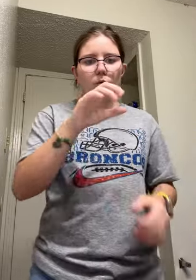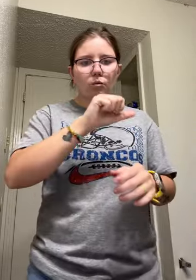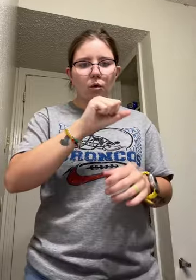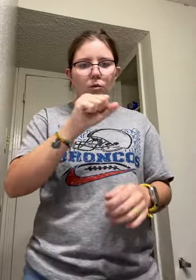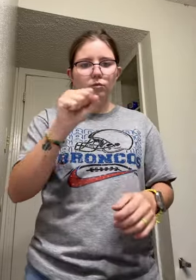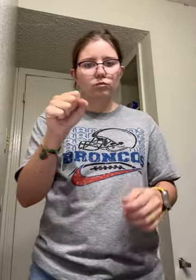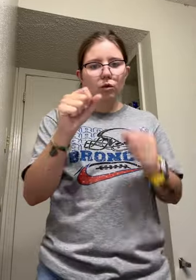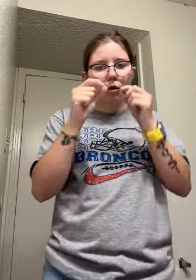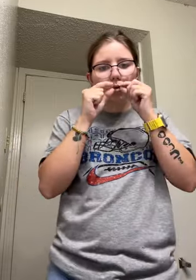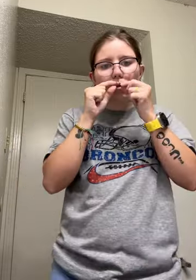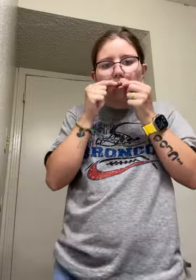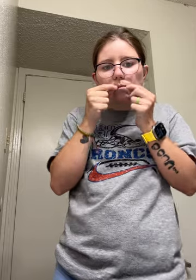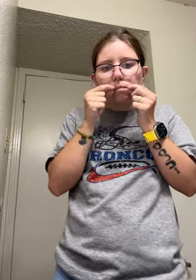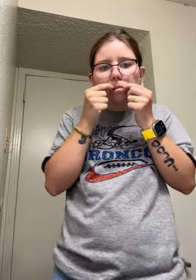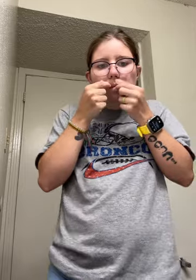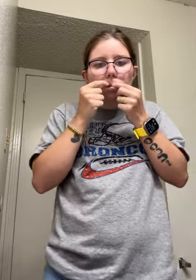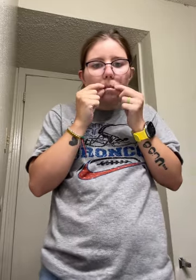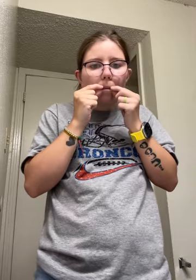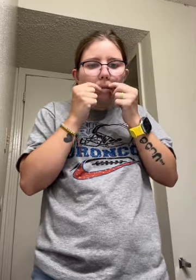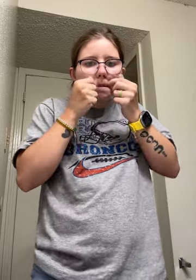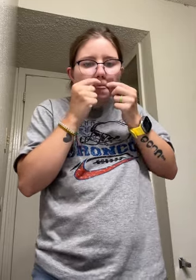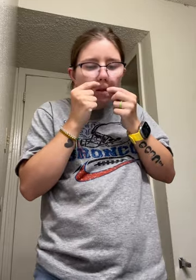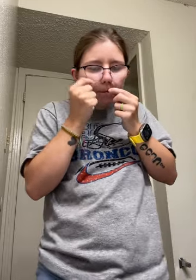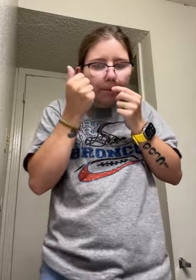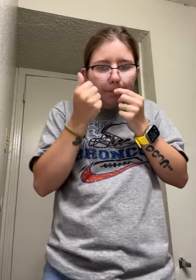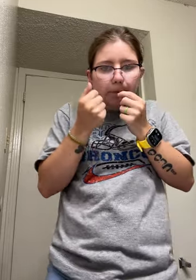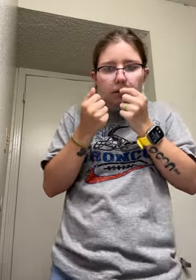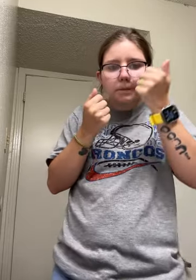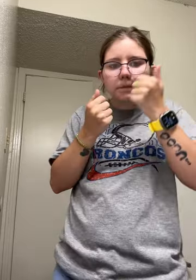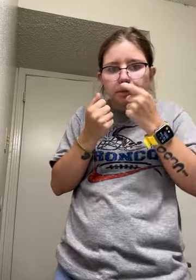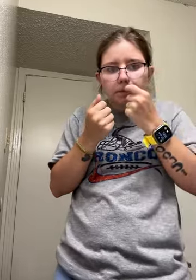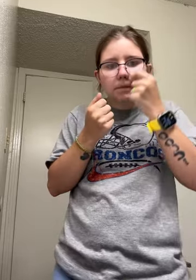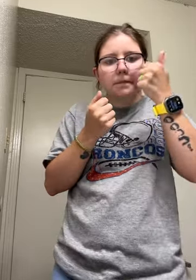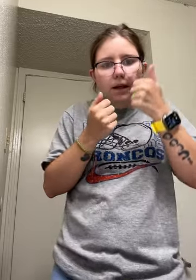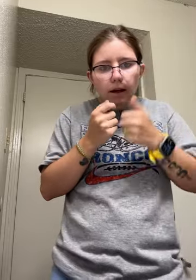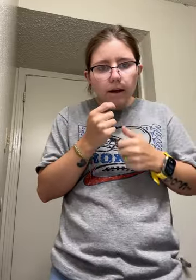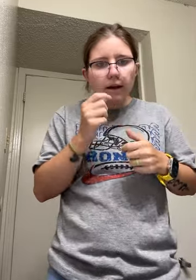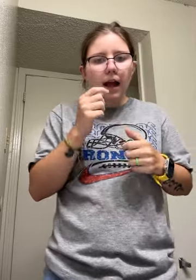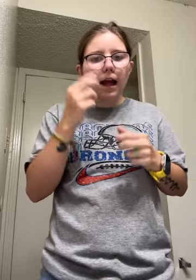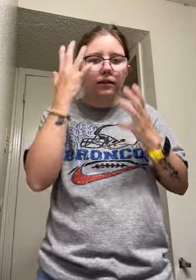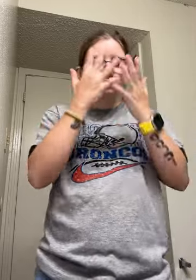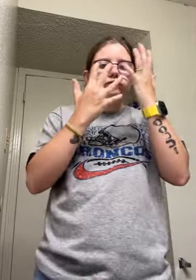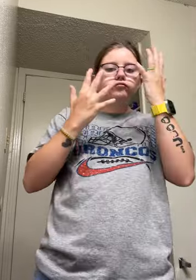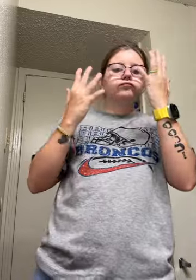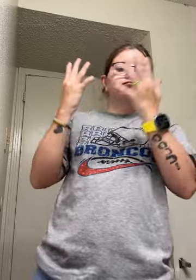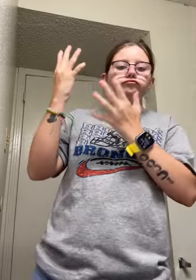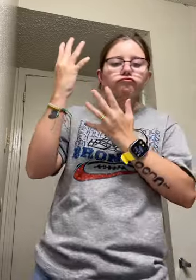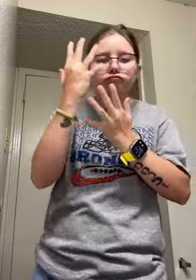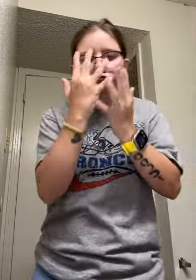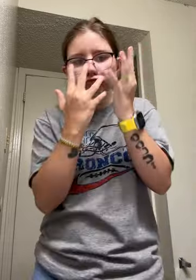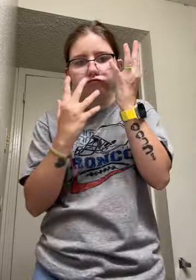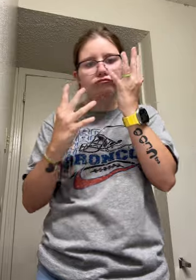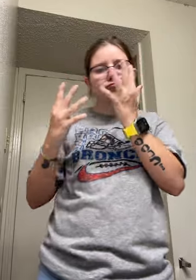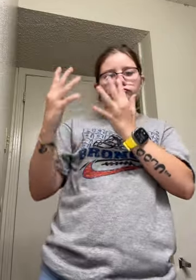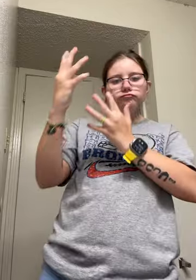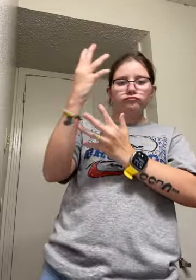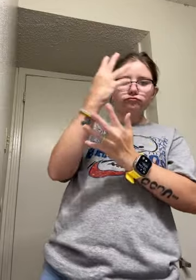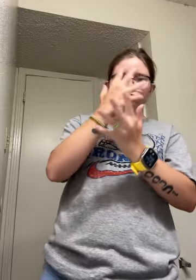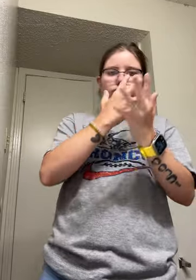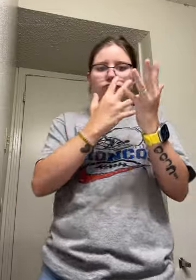roll, roll, roll my joint. Pick out the season stems. Building high as hell. Flying through palm bells. Skating on